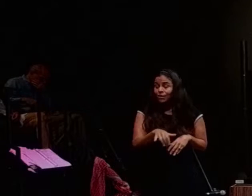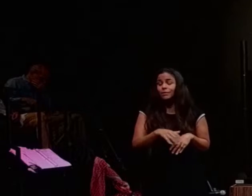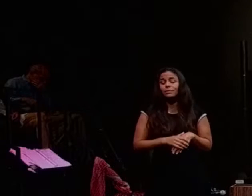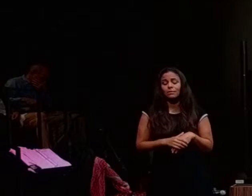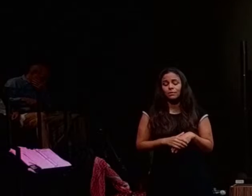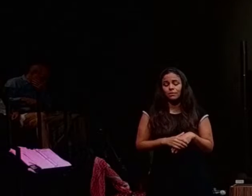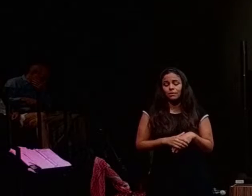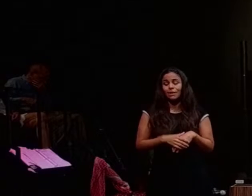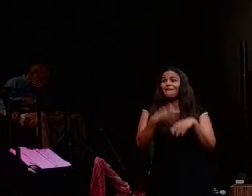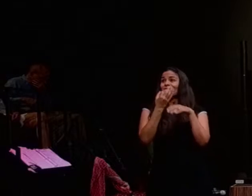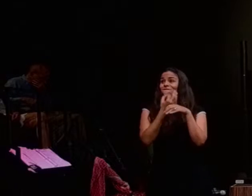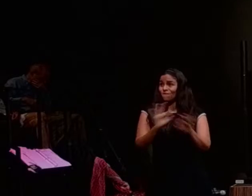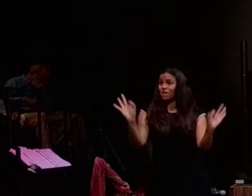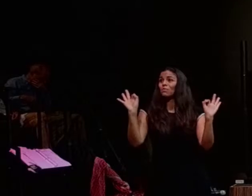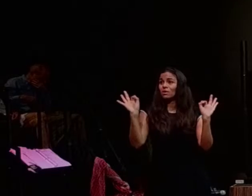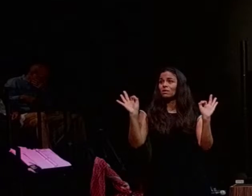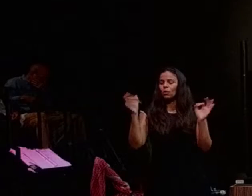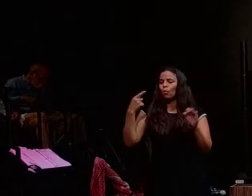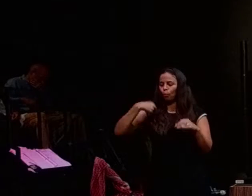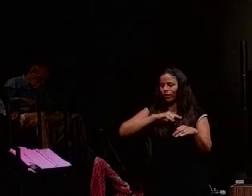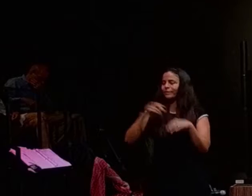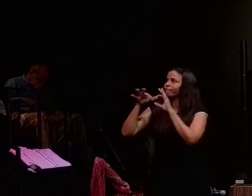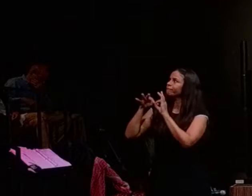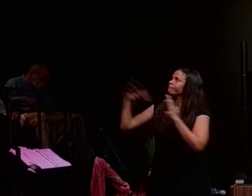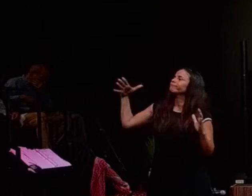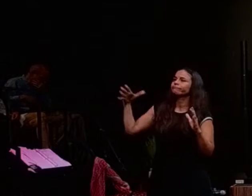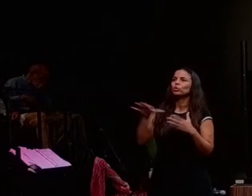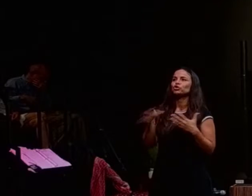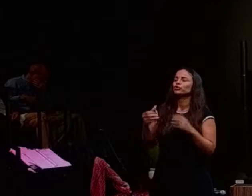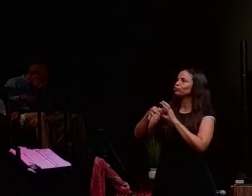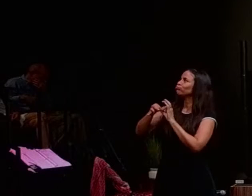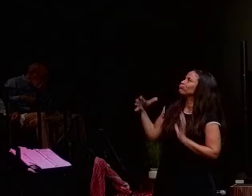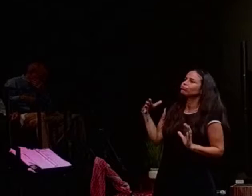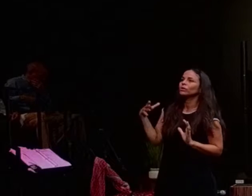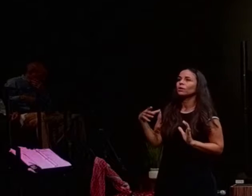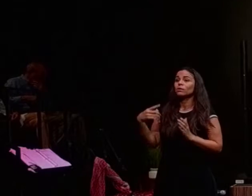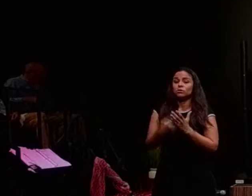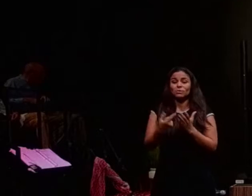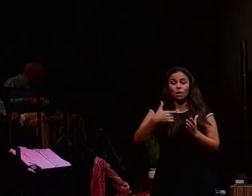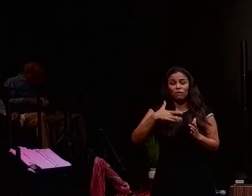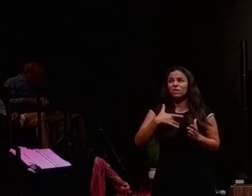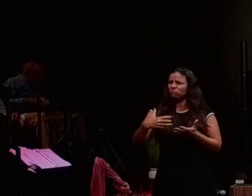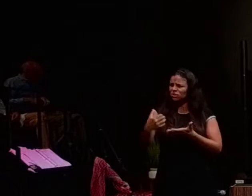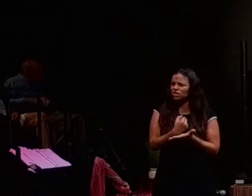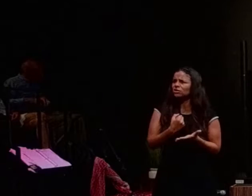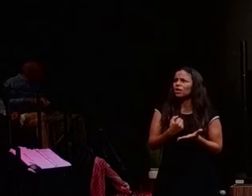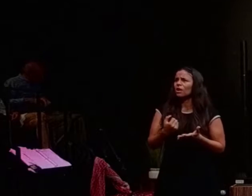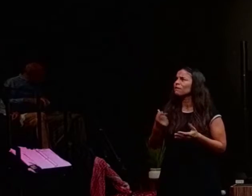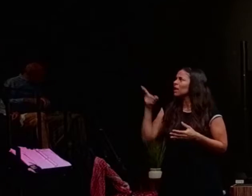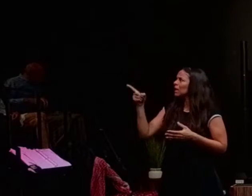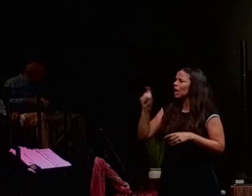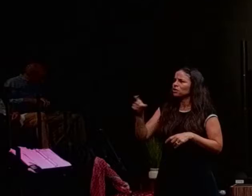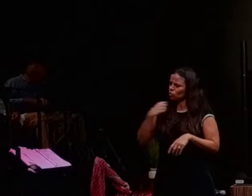that free will, we separate ourselves from God. Sometimes we feel entitled that we are owed a certain answer and we'll talk to God. I